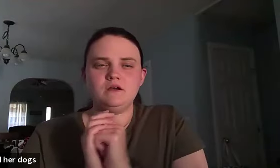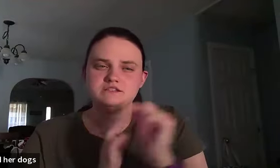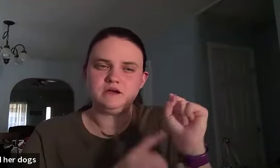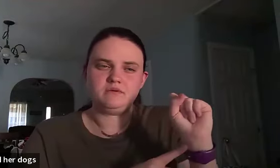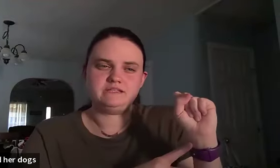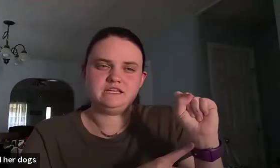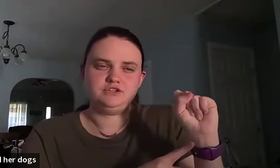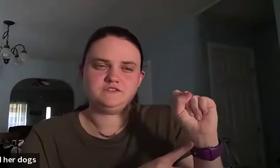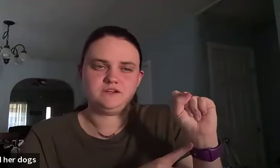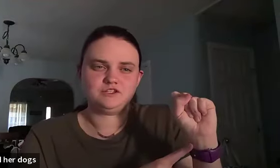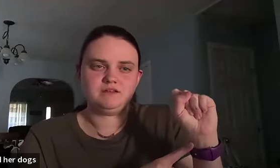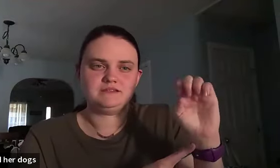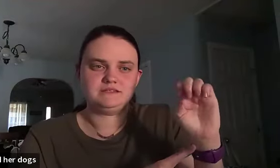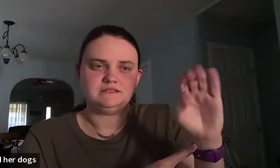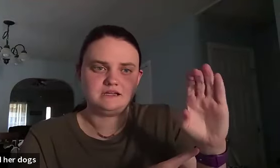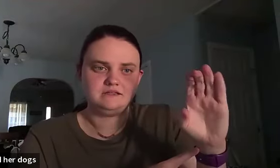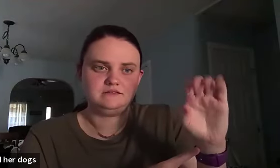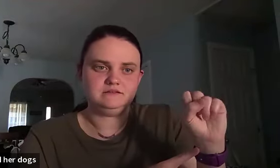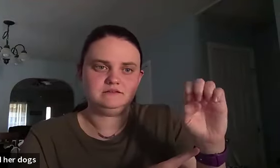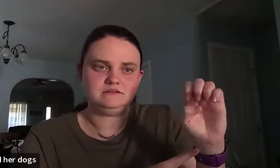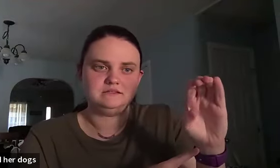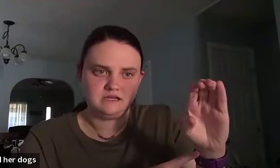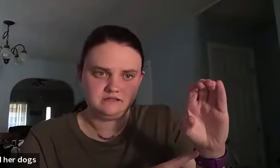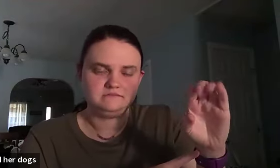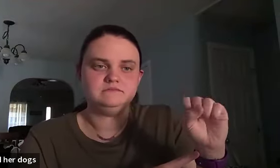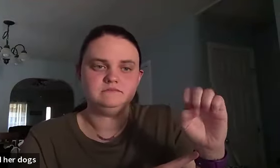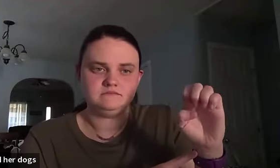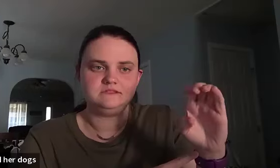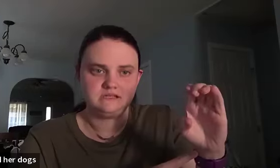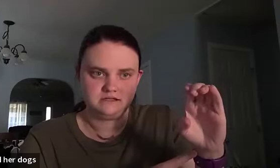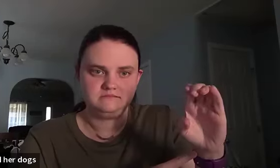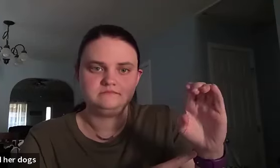we also had where I said you just finger spell it second, second, second.